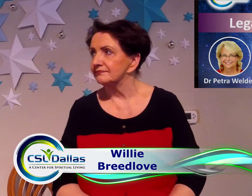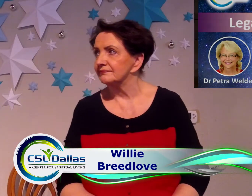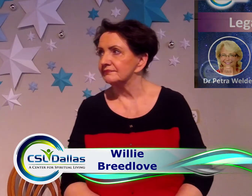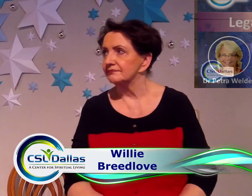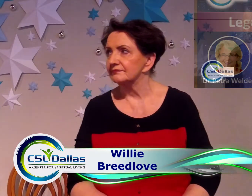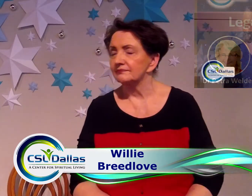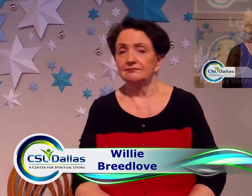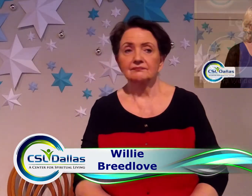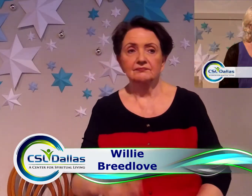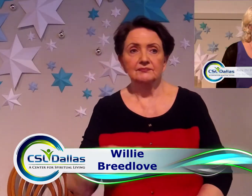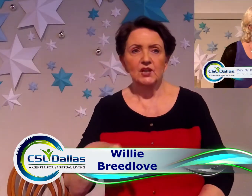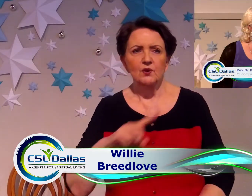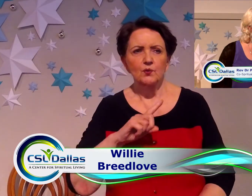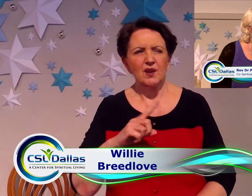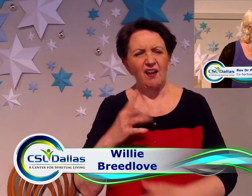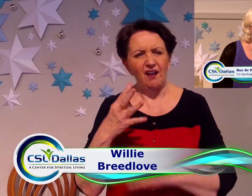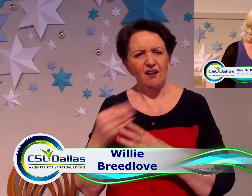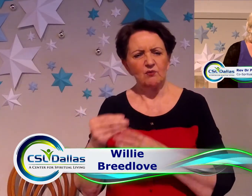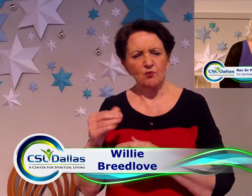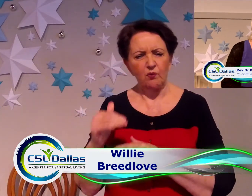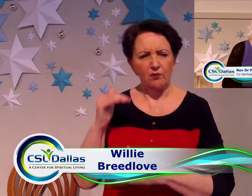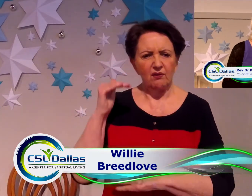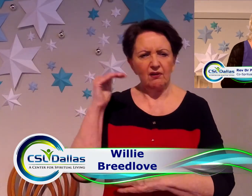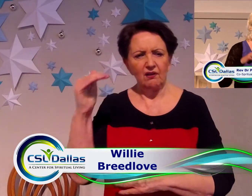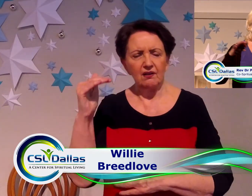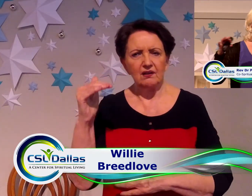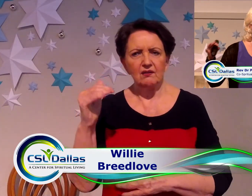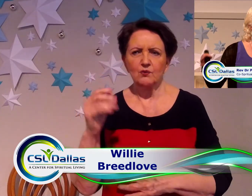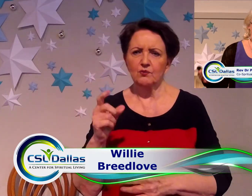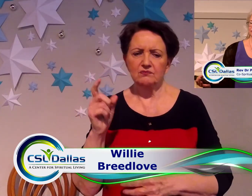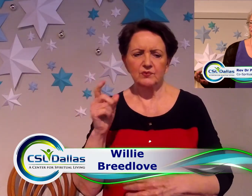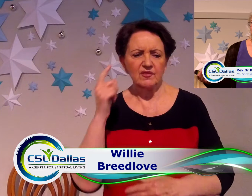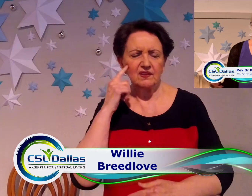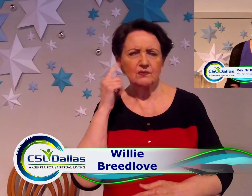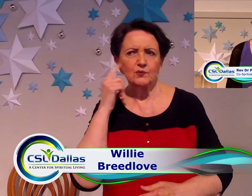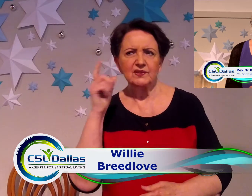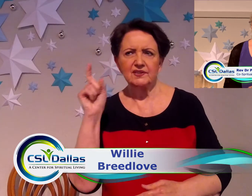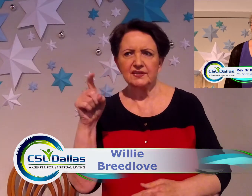We do sort of outgrow the idea that we need to have mounds of